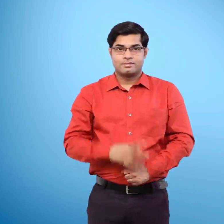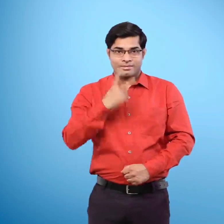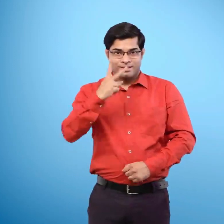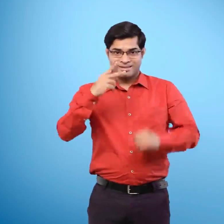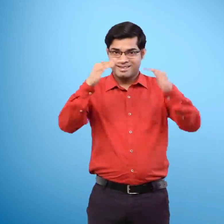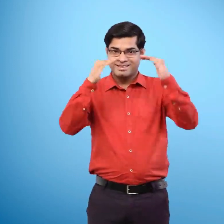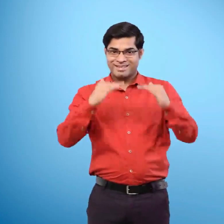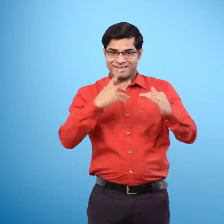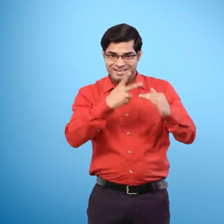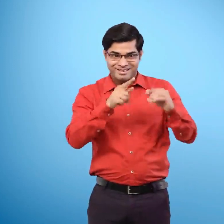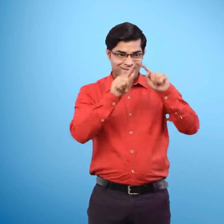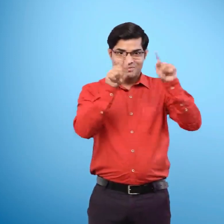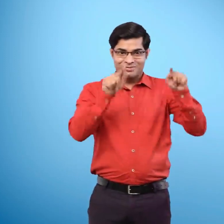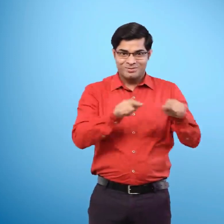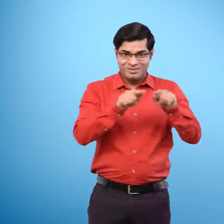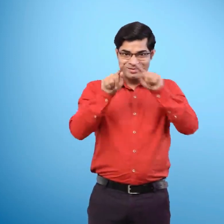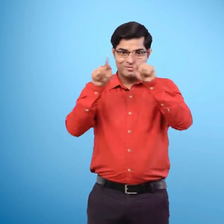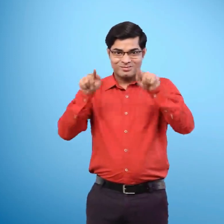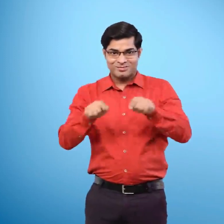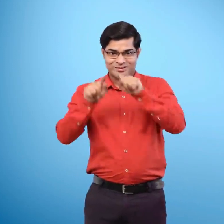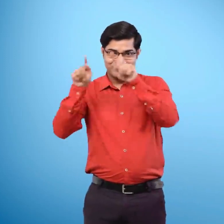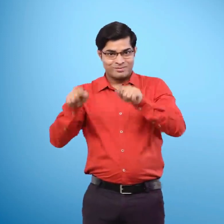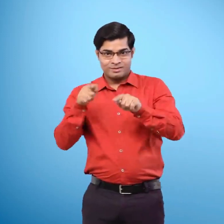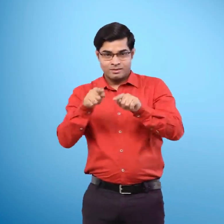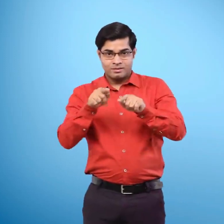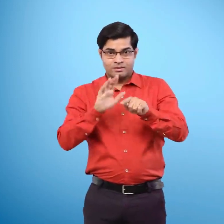Look at the patterns and fill up the boxes.